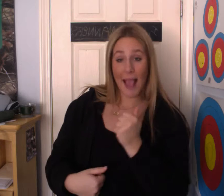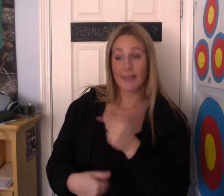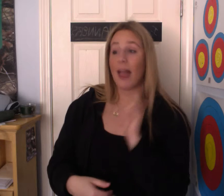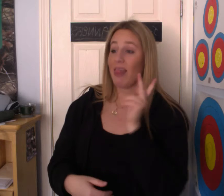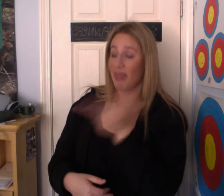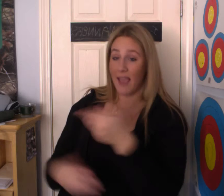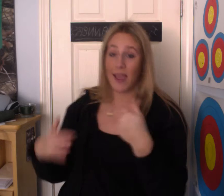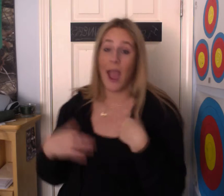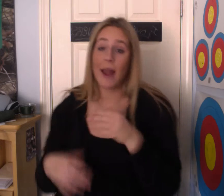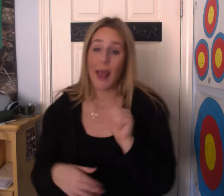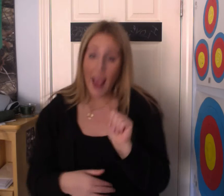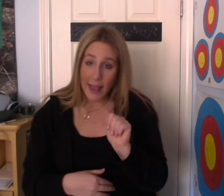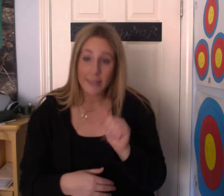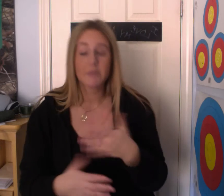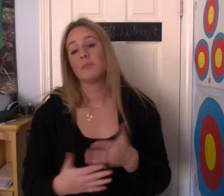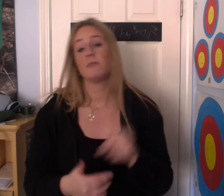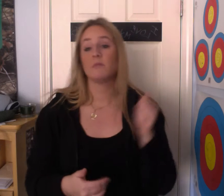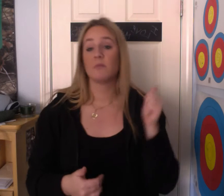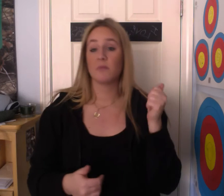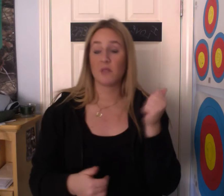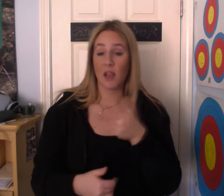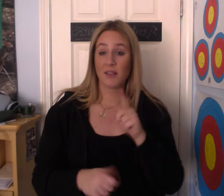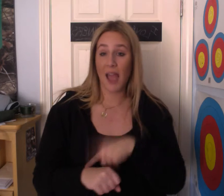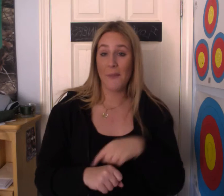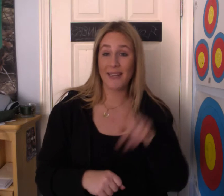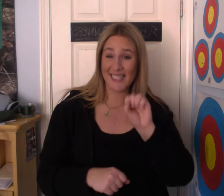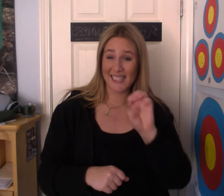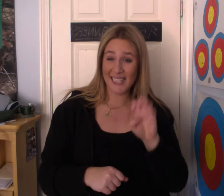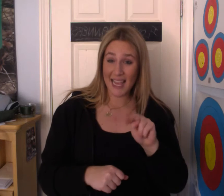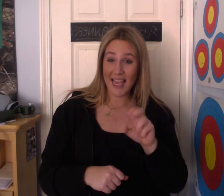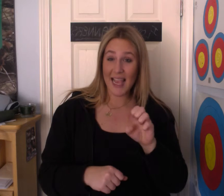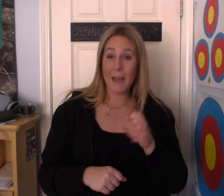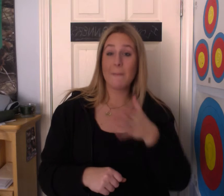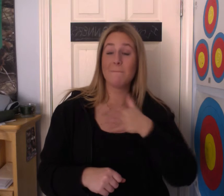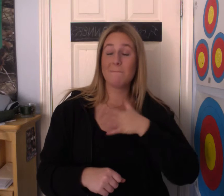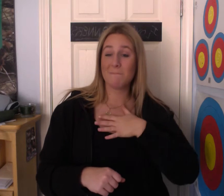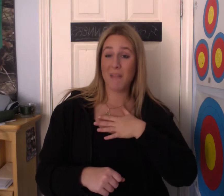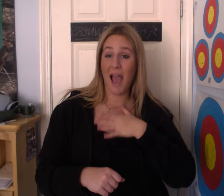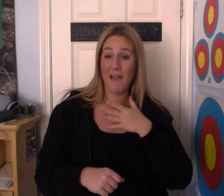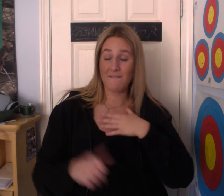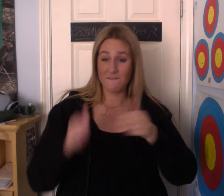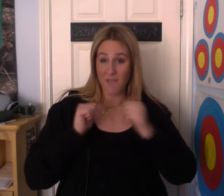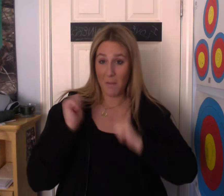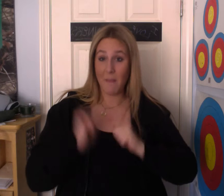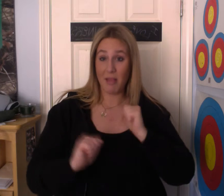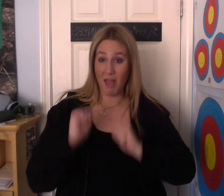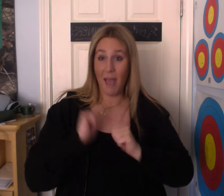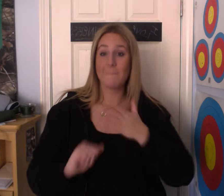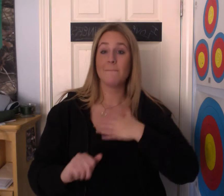Every time I did a scene from The Glass Menagerie, my professors would weep. But I never got